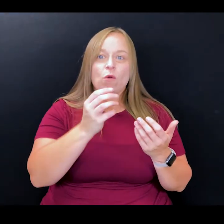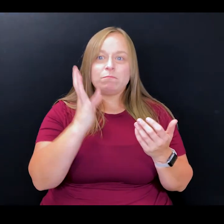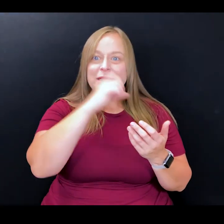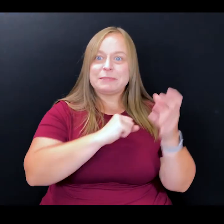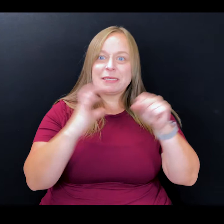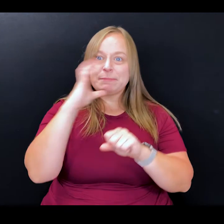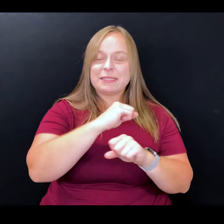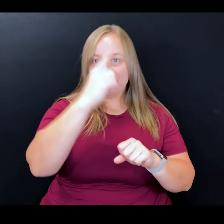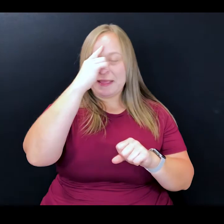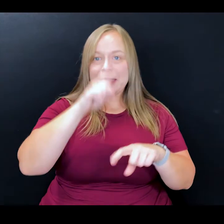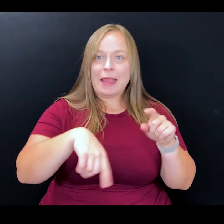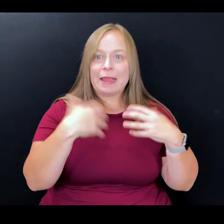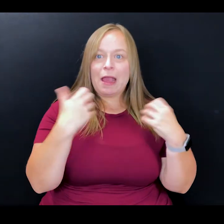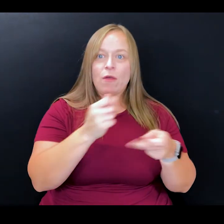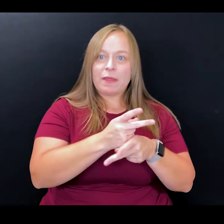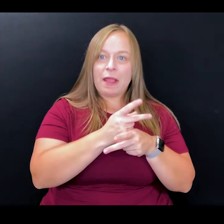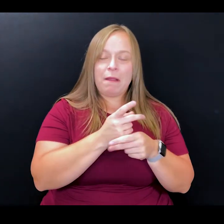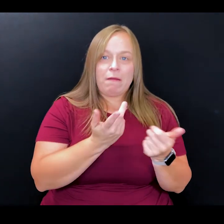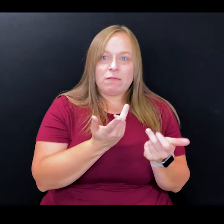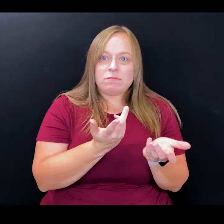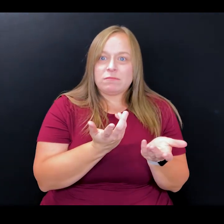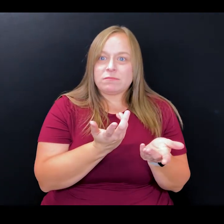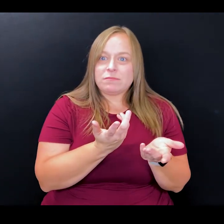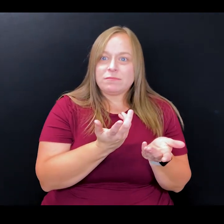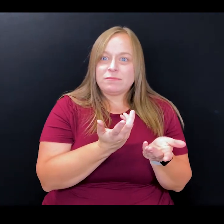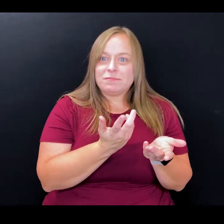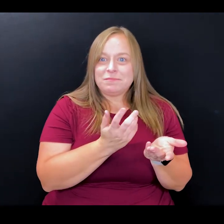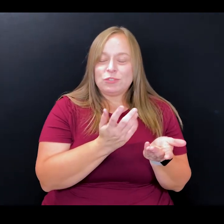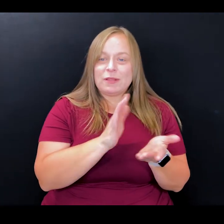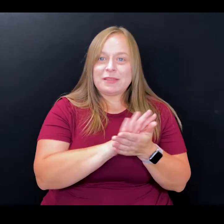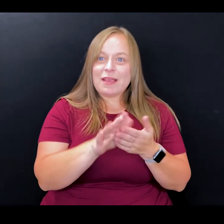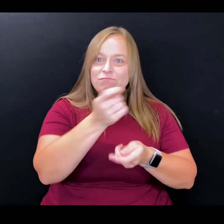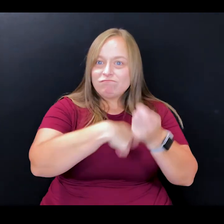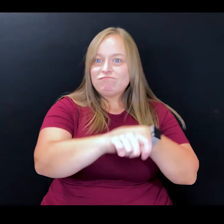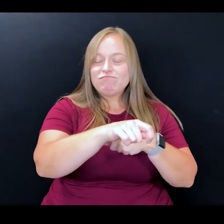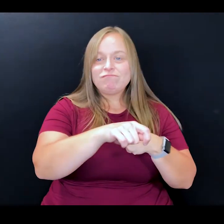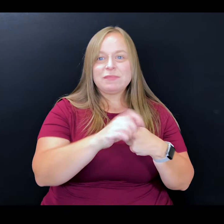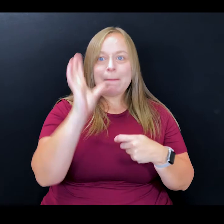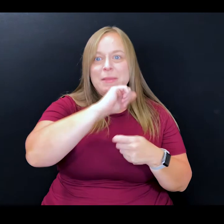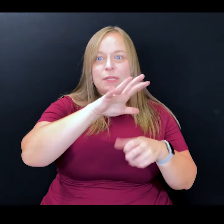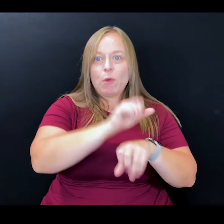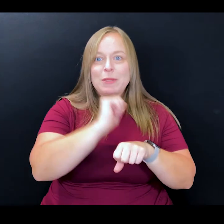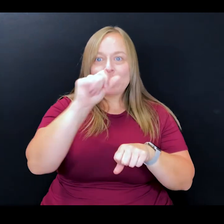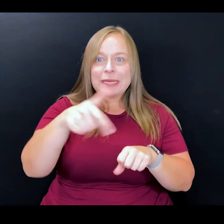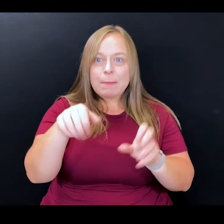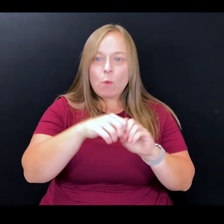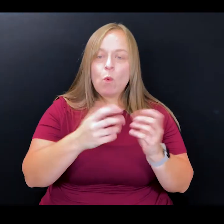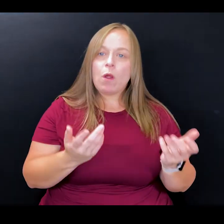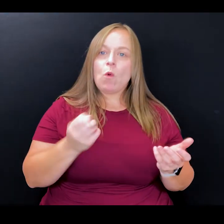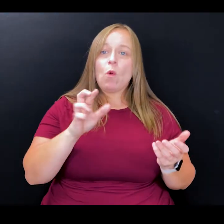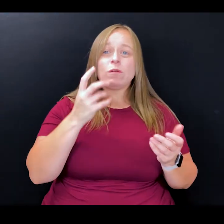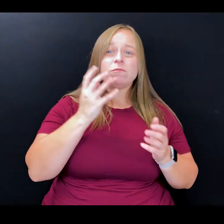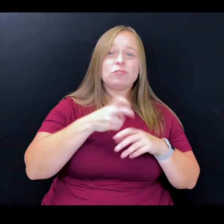that they don't have to think that they, number one, either don't get anything at all, right? And that they miss their appointment